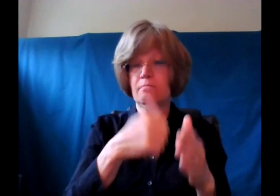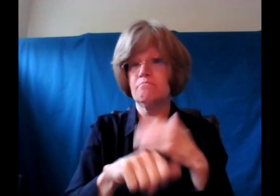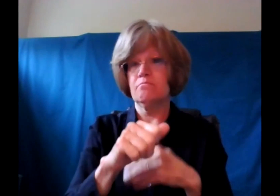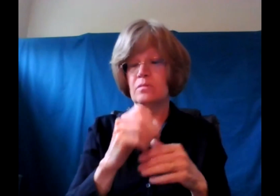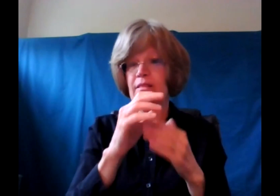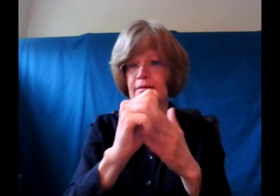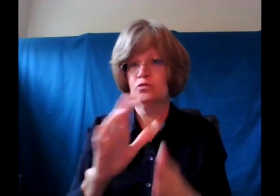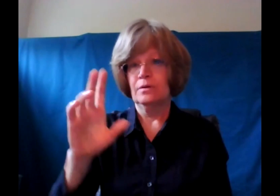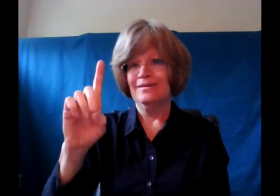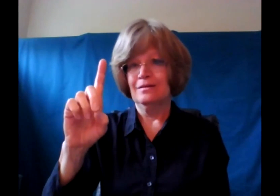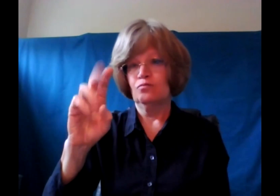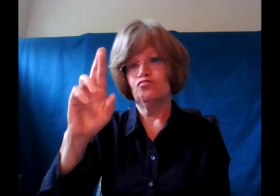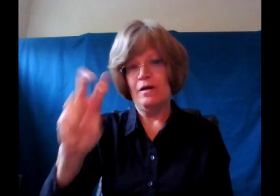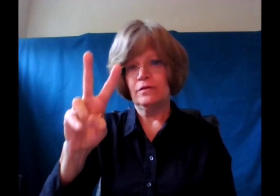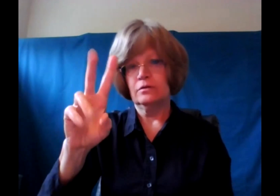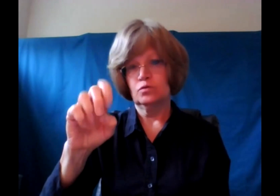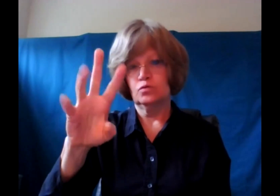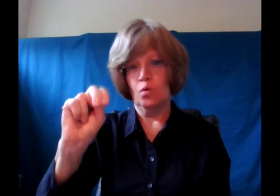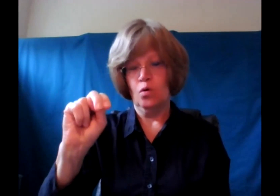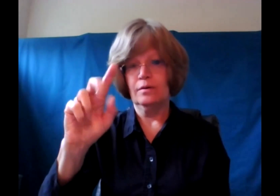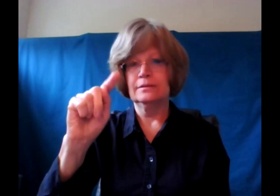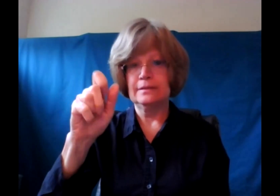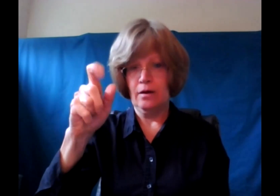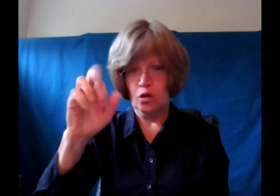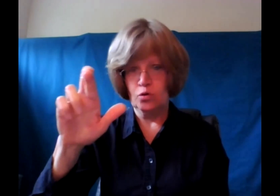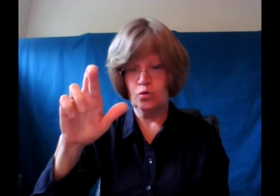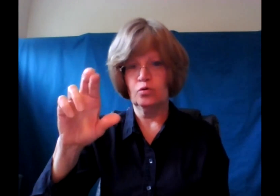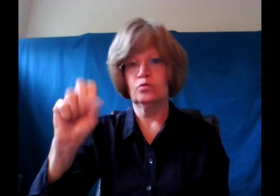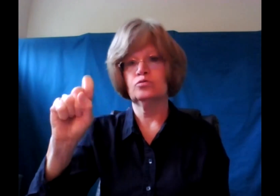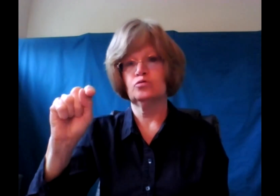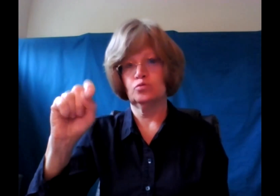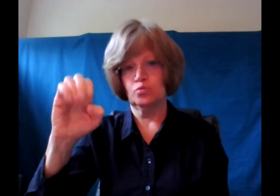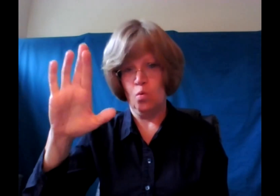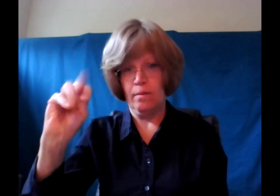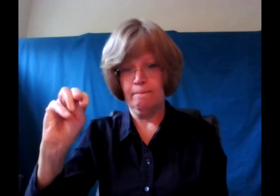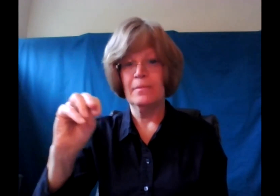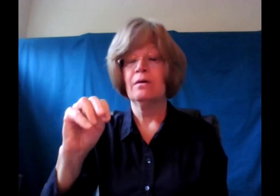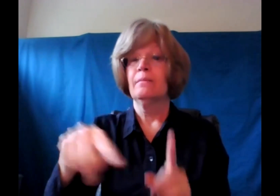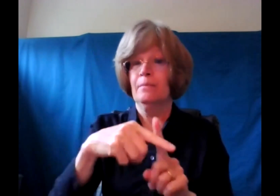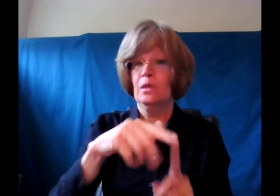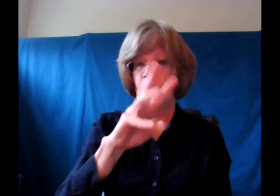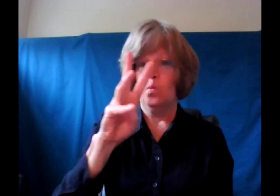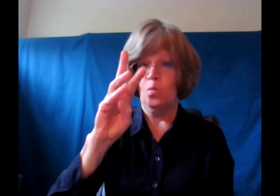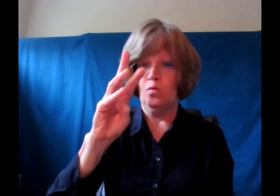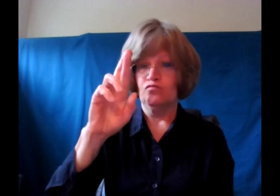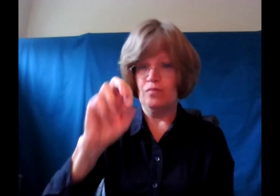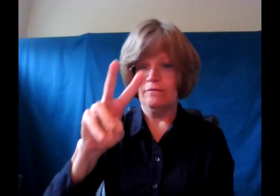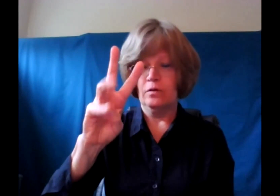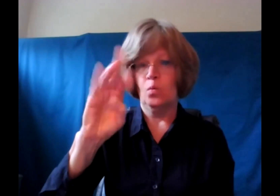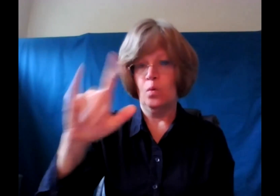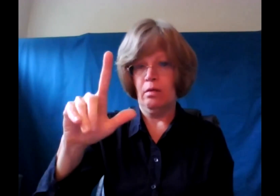of Reverend Dawn Taylor Storm and Reverend Will Brawner, I began to think about